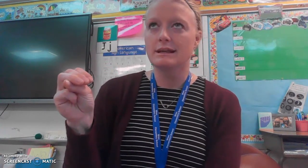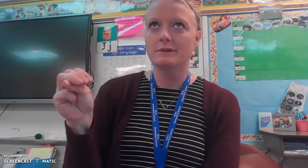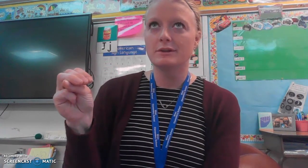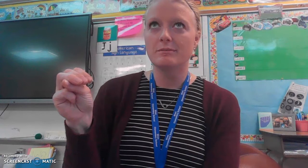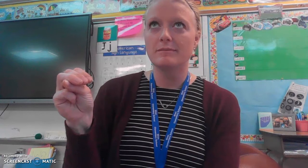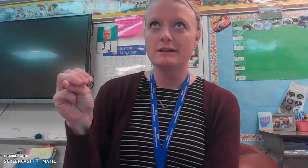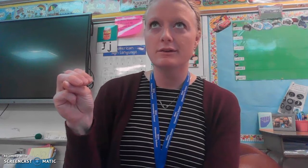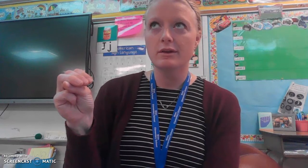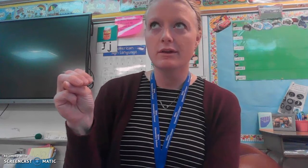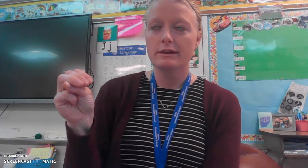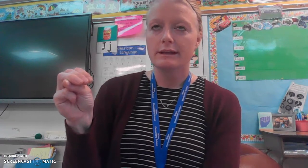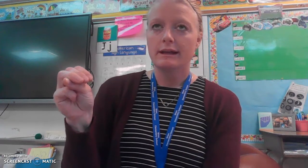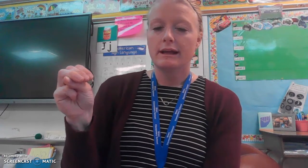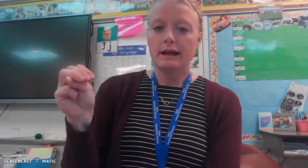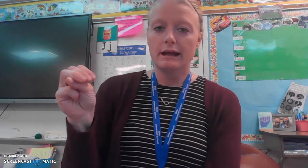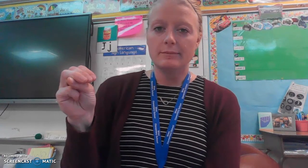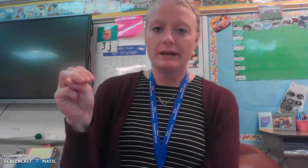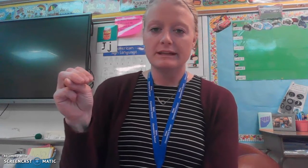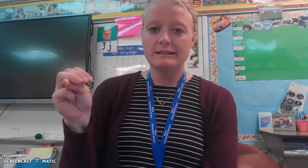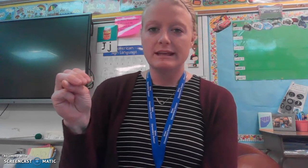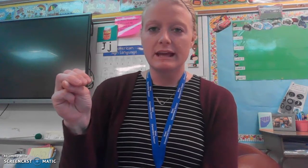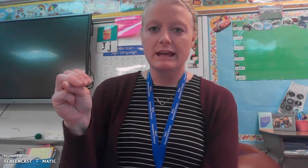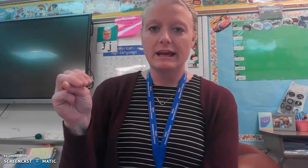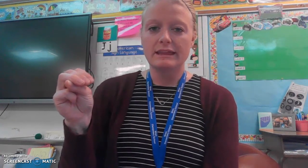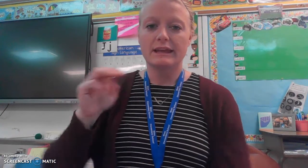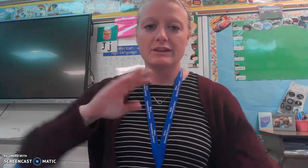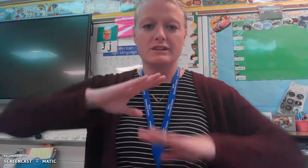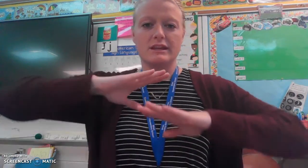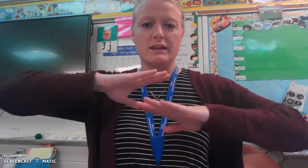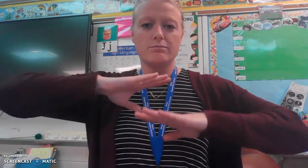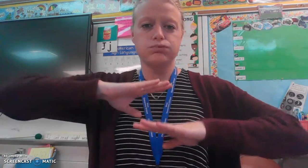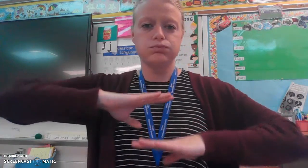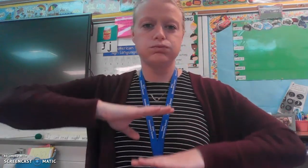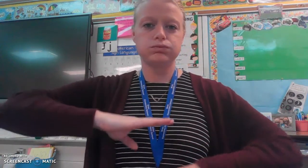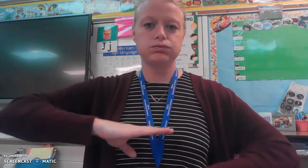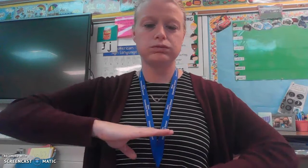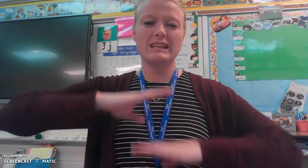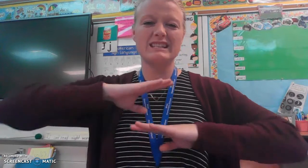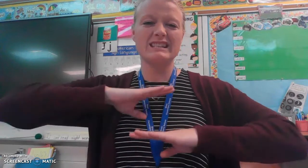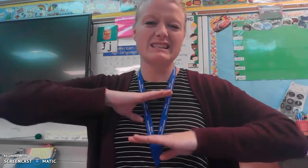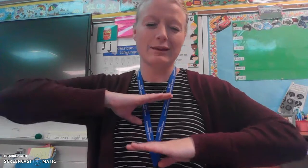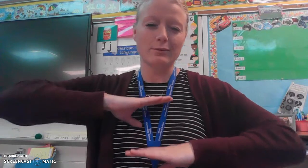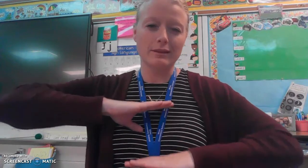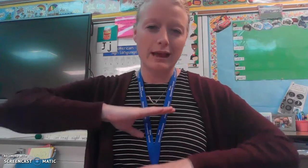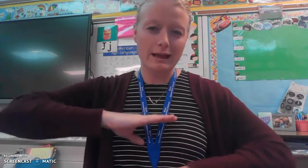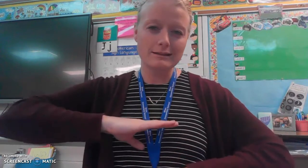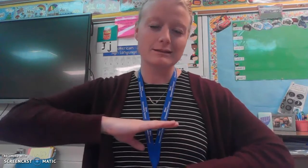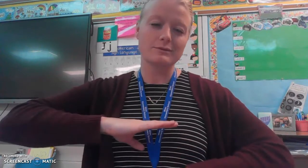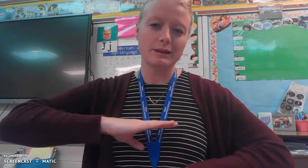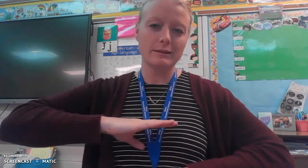something to do with muscle, but instead I think I just did because this is like relax. It's really the